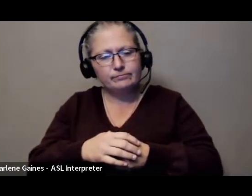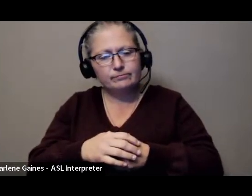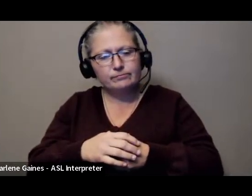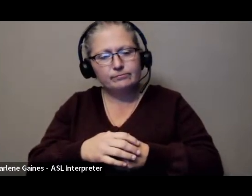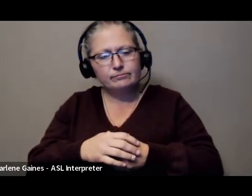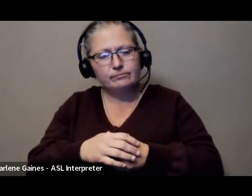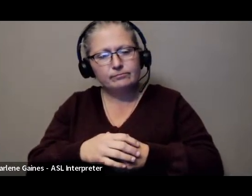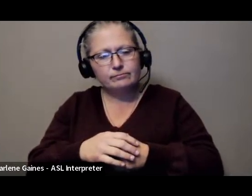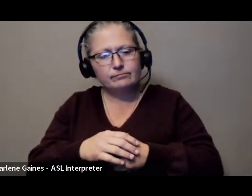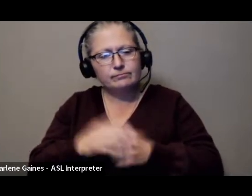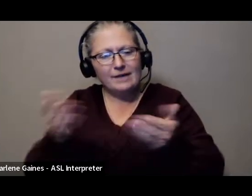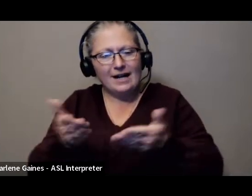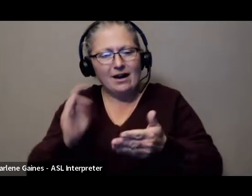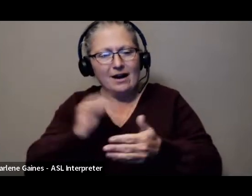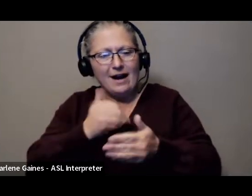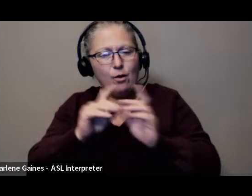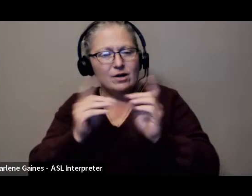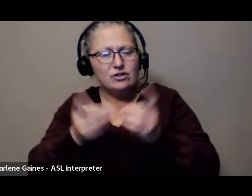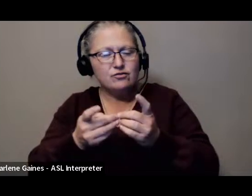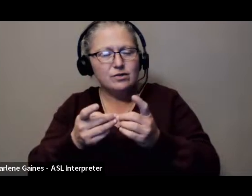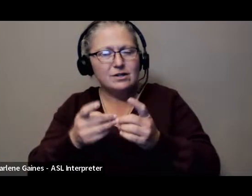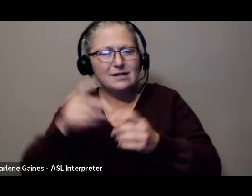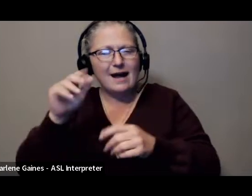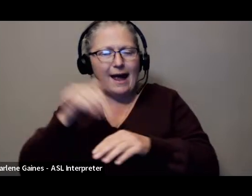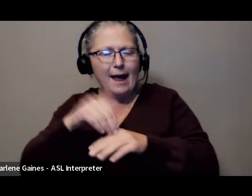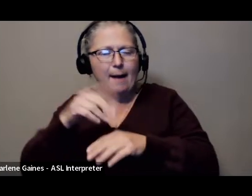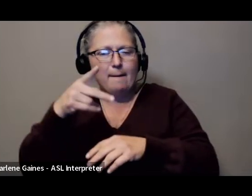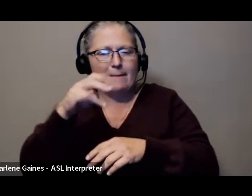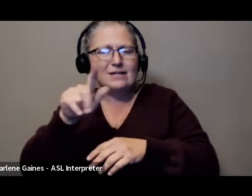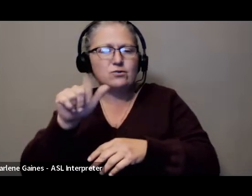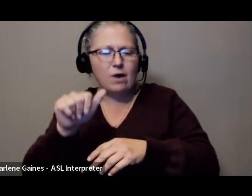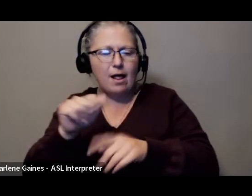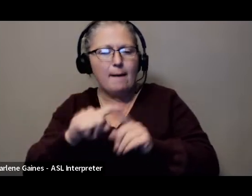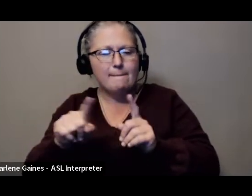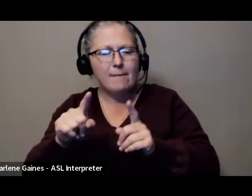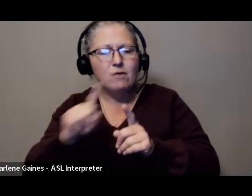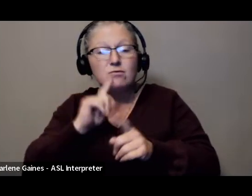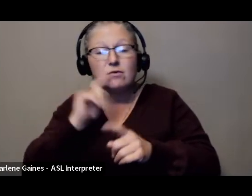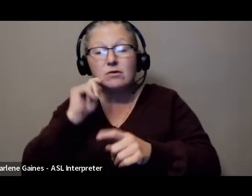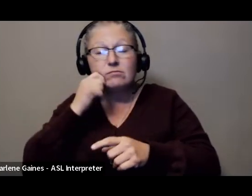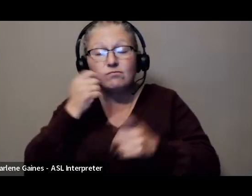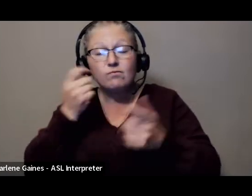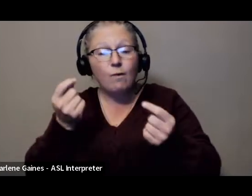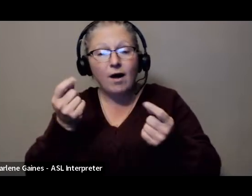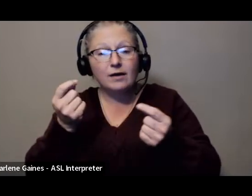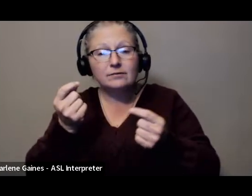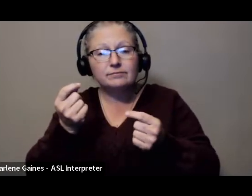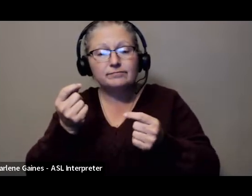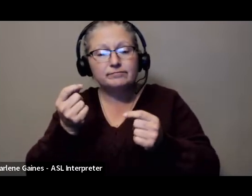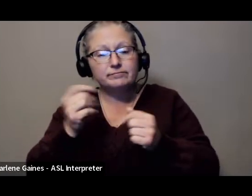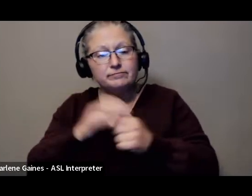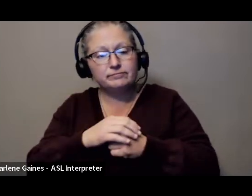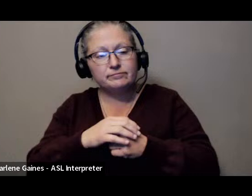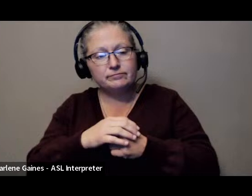here in our own district at Peninsula. But what was really neat was